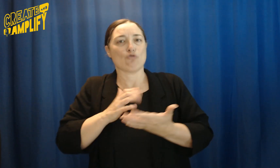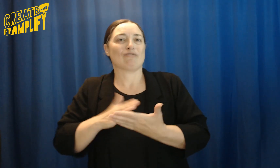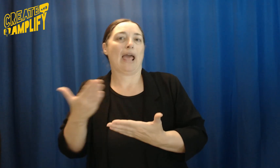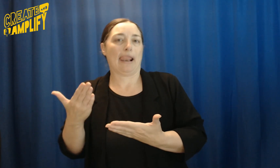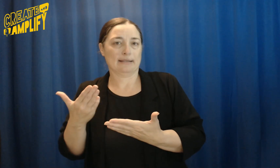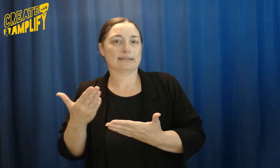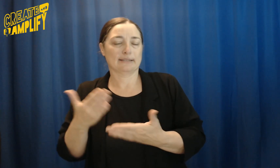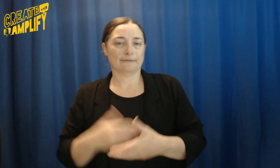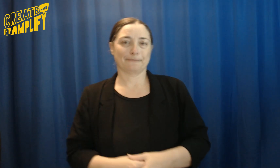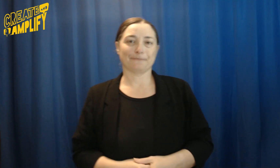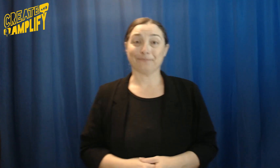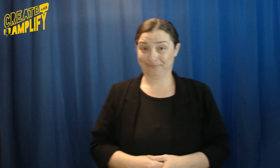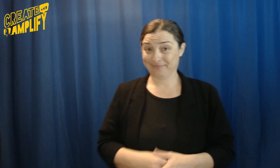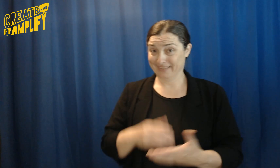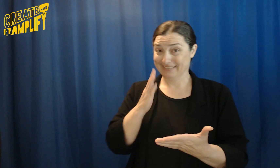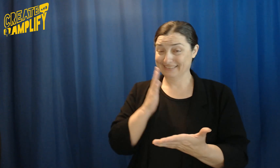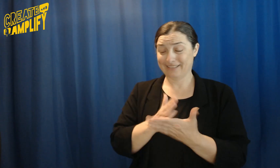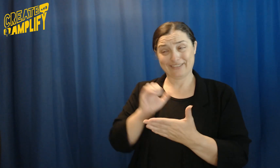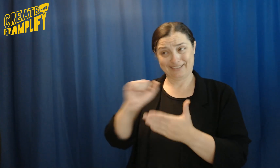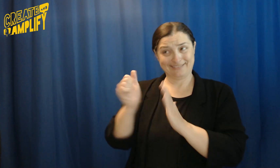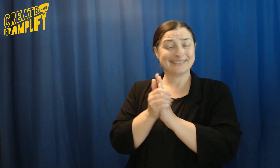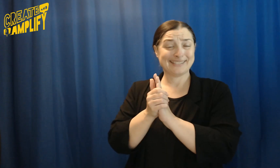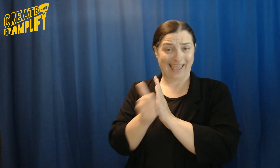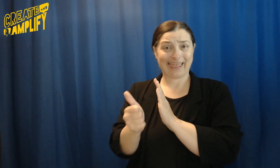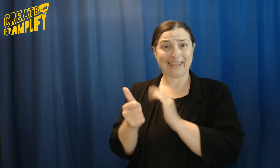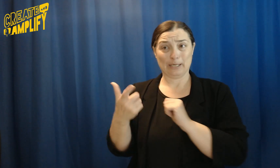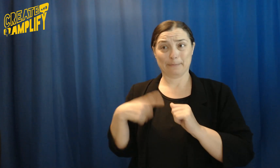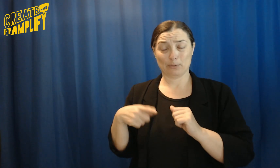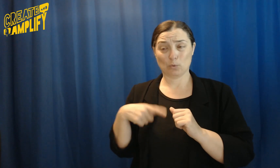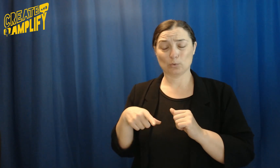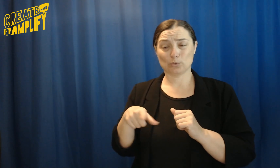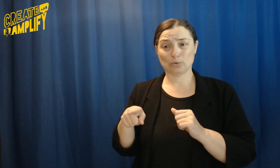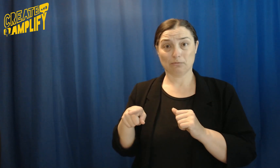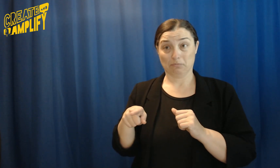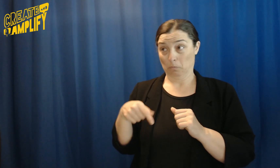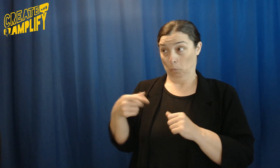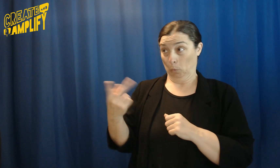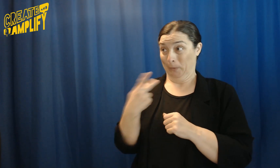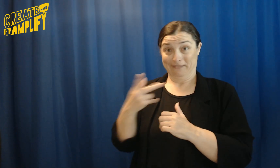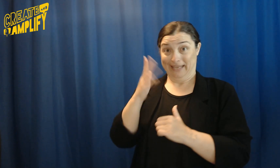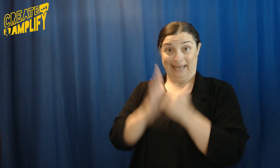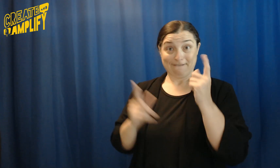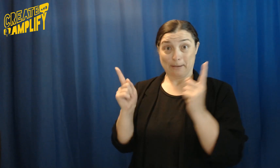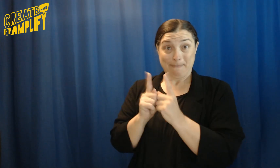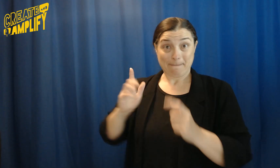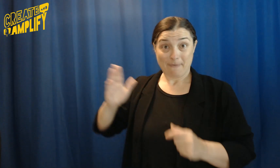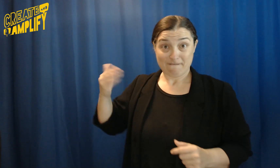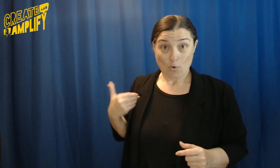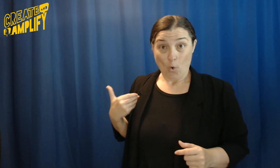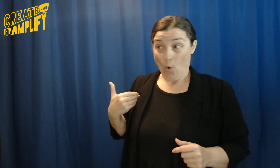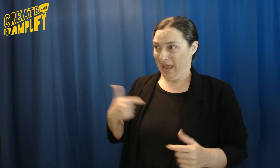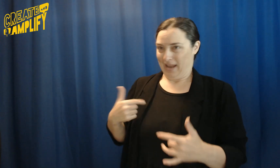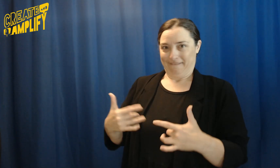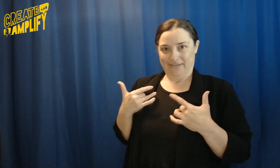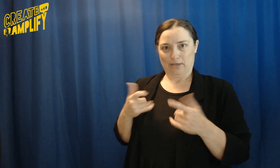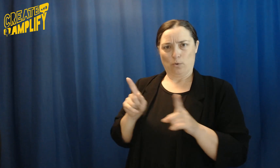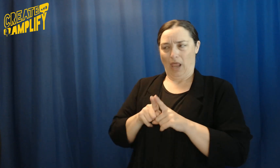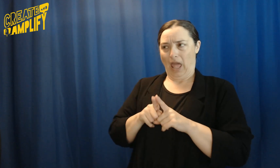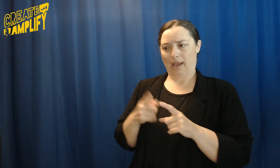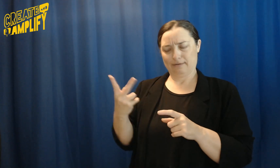It definitely is a talent because, as we were talking about before, we've never met before, and I instantly feel like I want to be your best friend. Like I just want